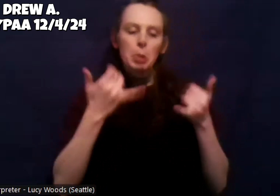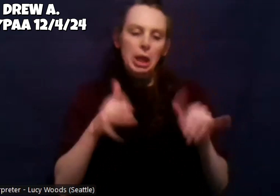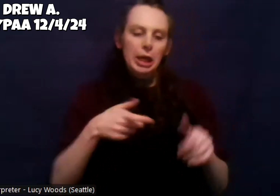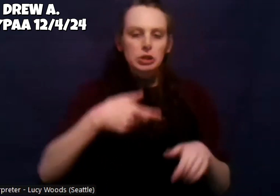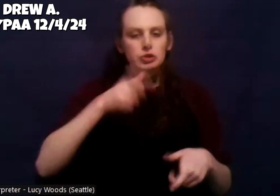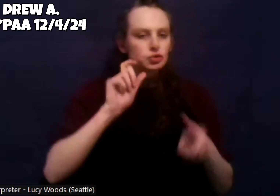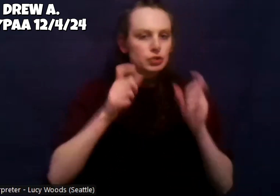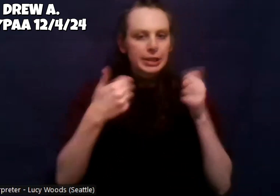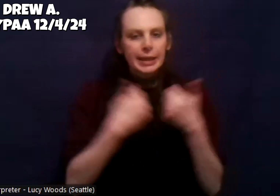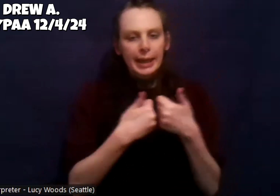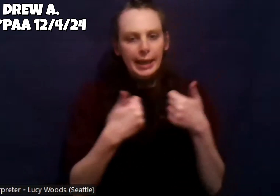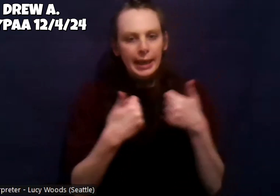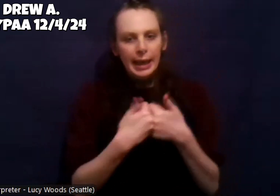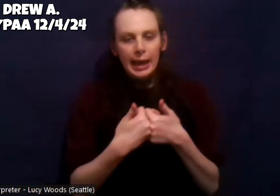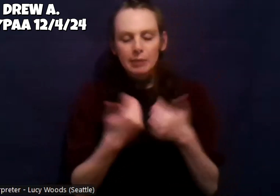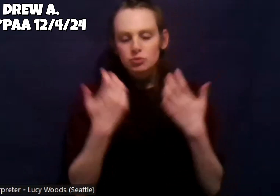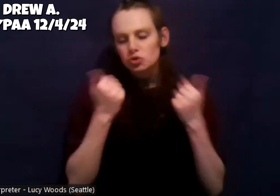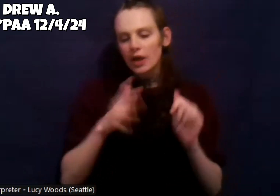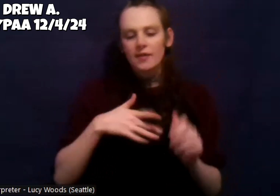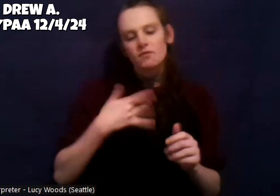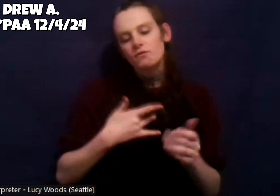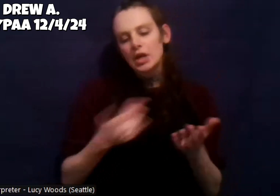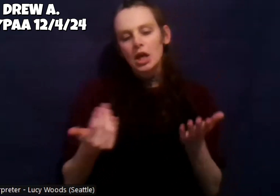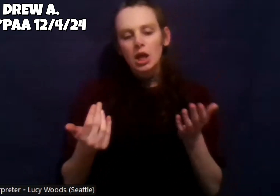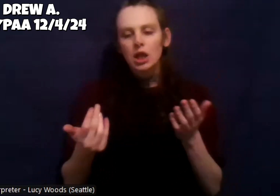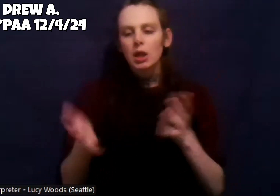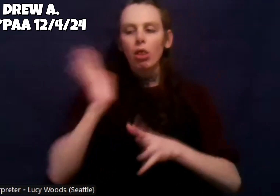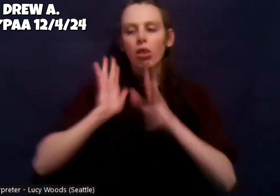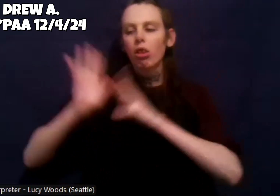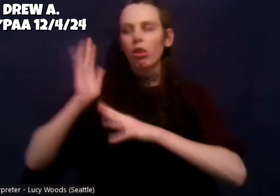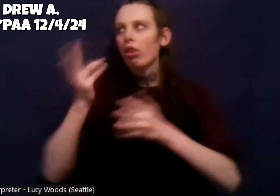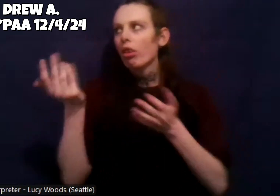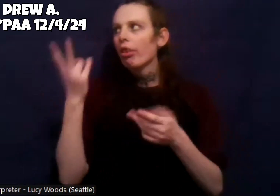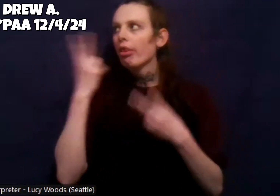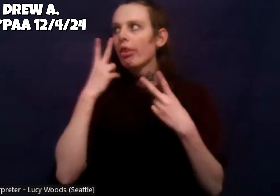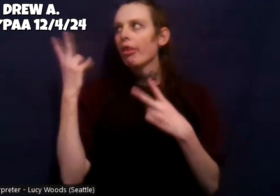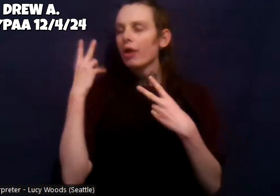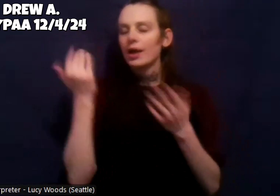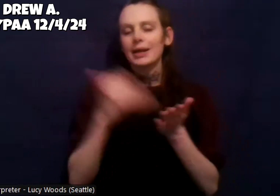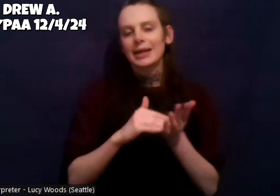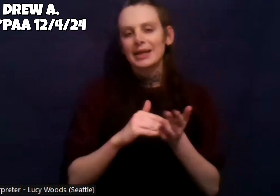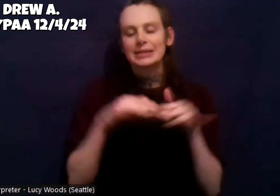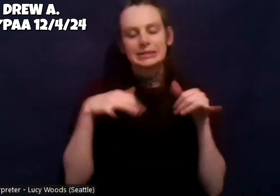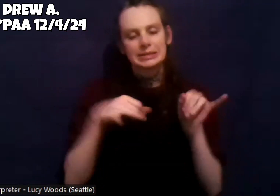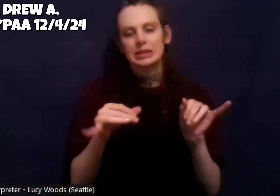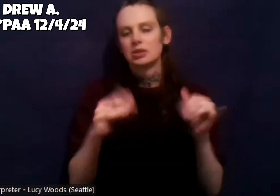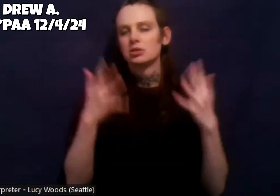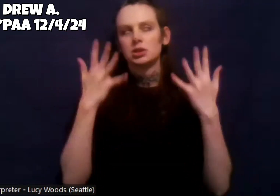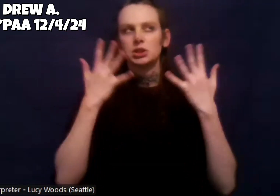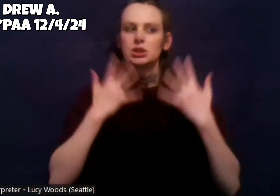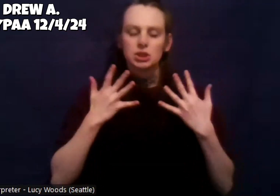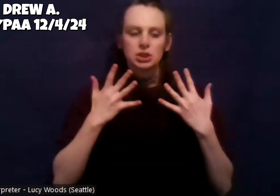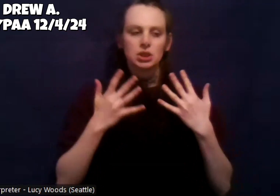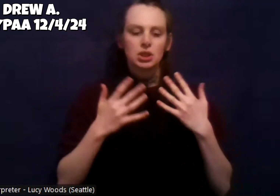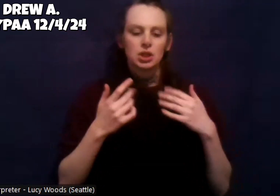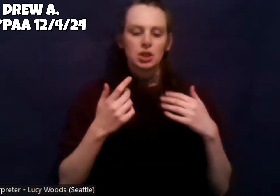gotten, and I still was miserable. So I checked myself back into treatment and I tried to kill myself because I